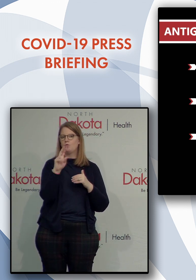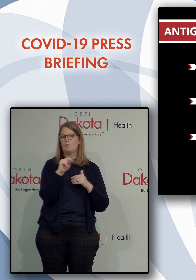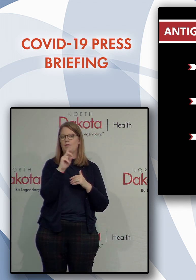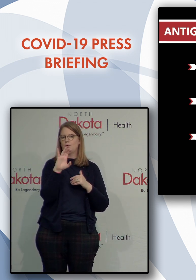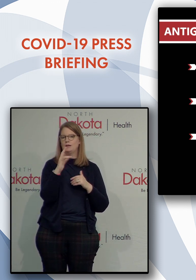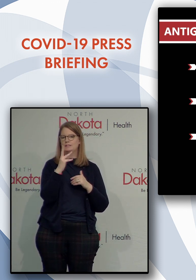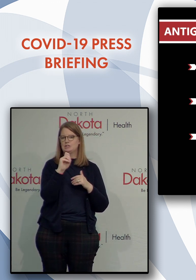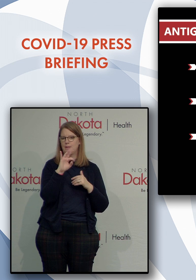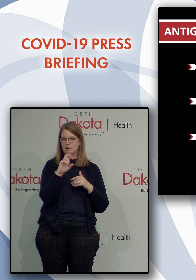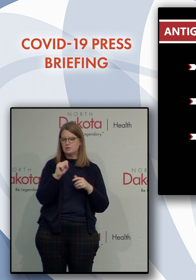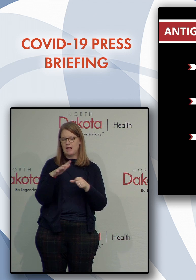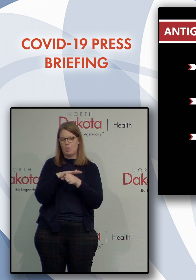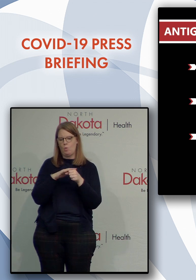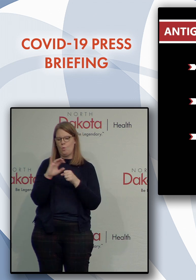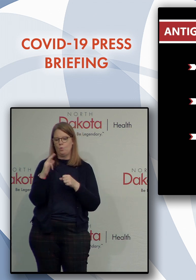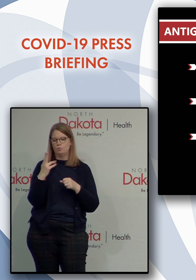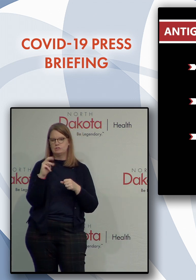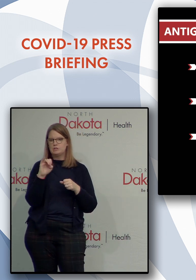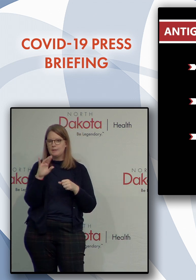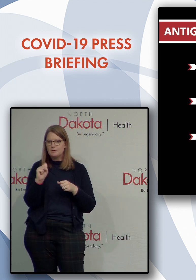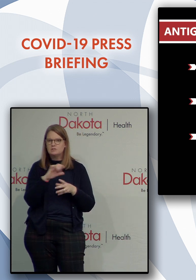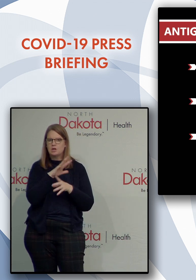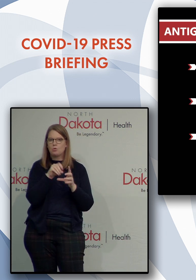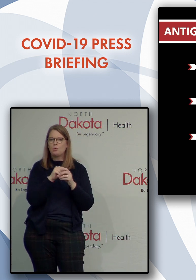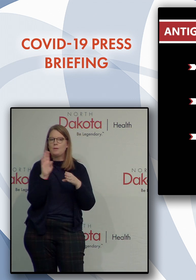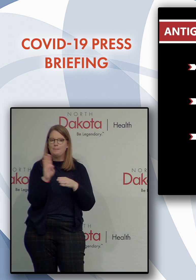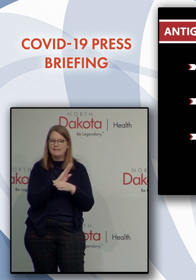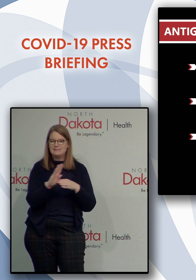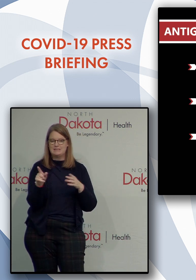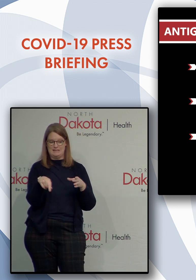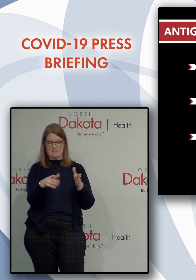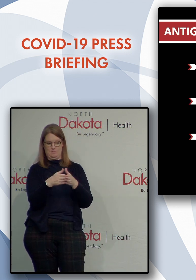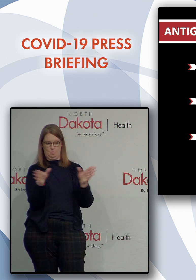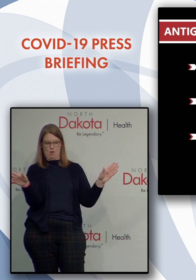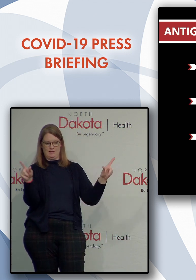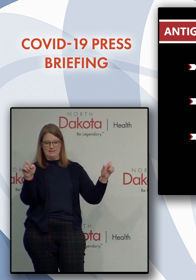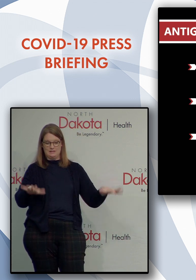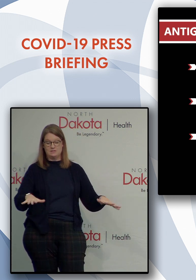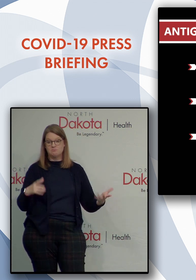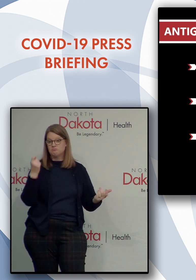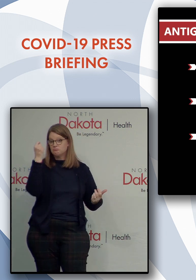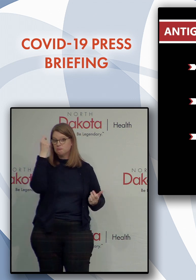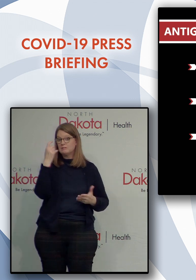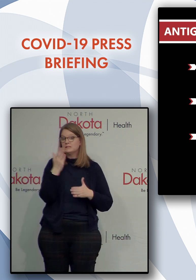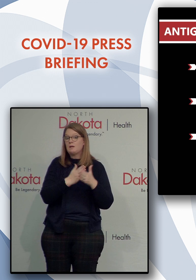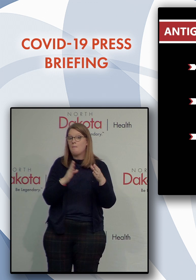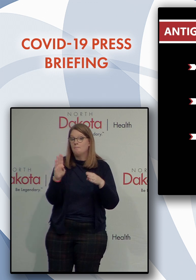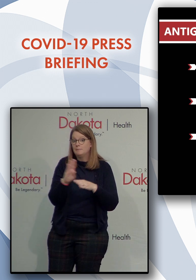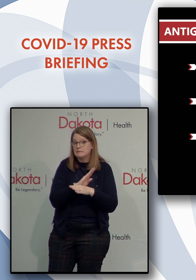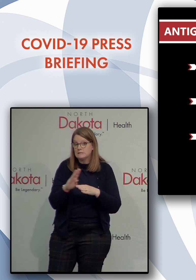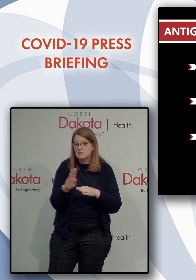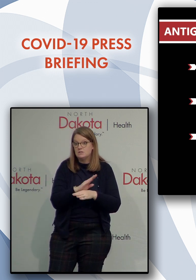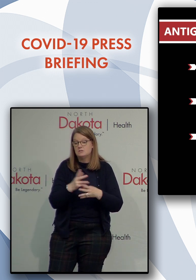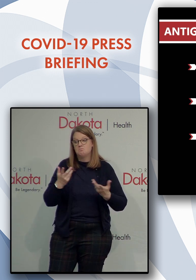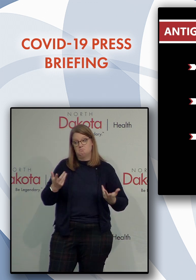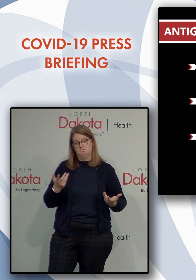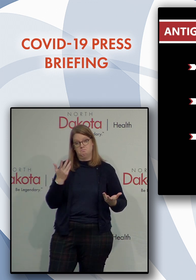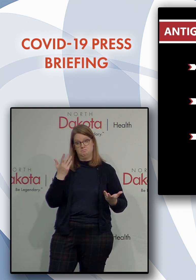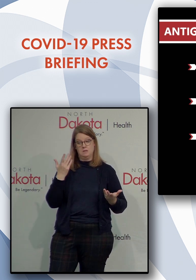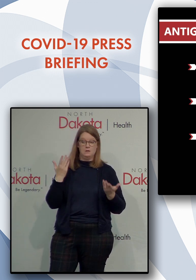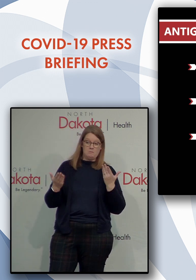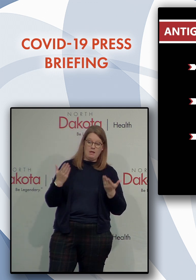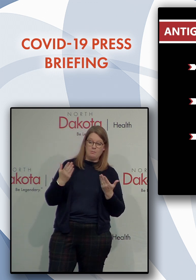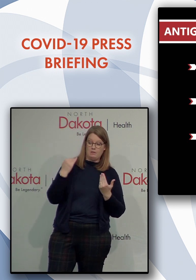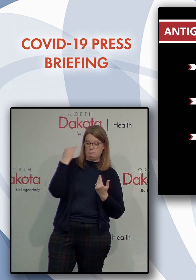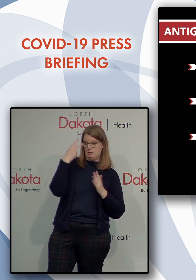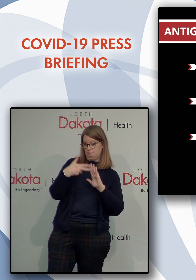local chambers to include some businesses in this broad testing strategy, because we have some businesses that may be considered